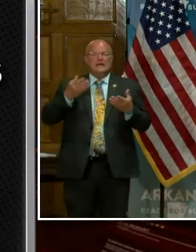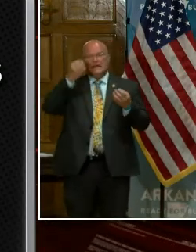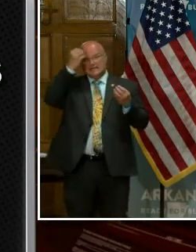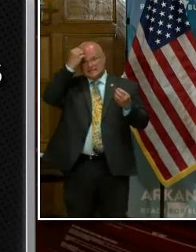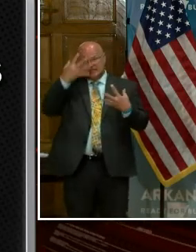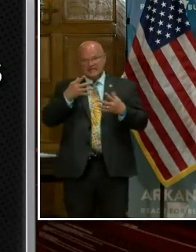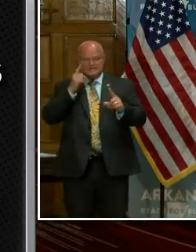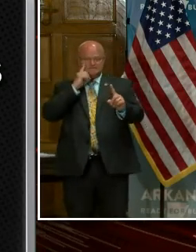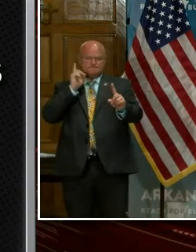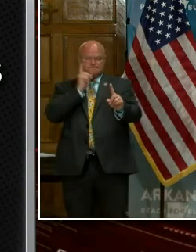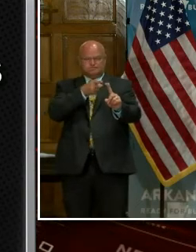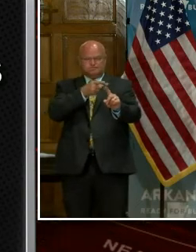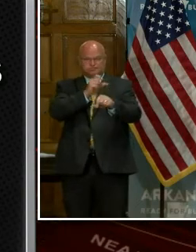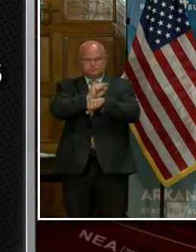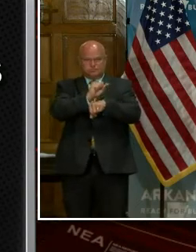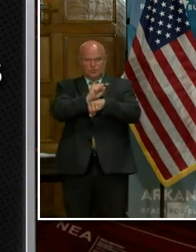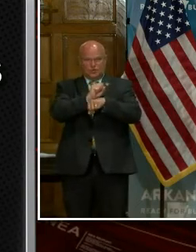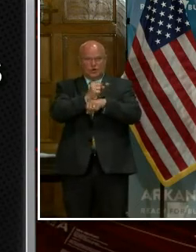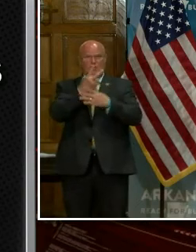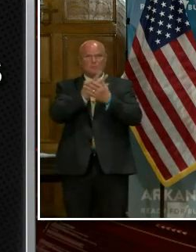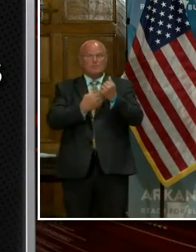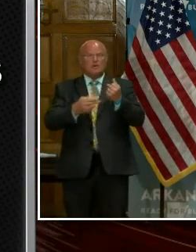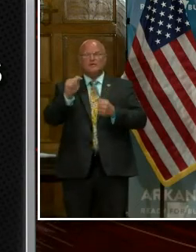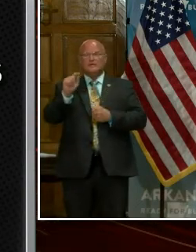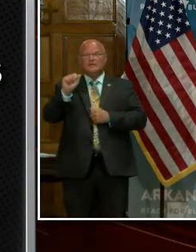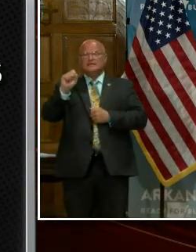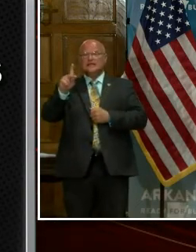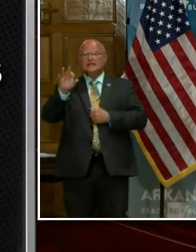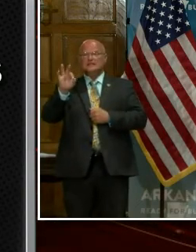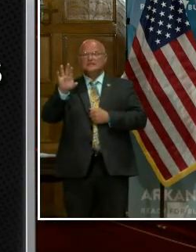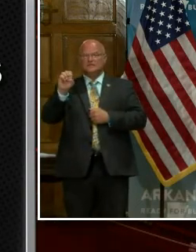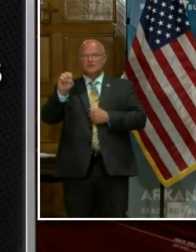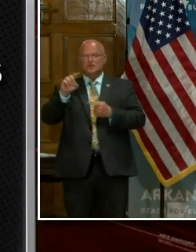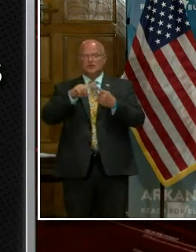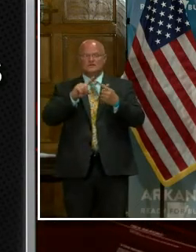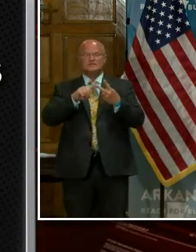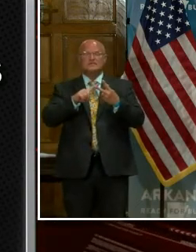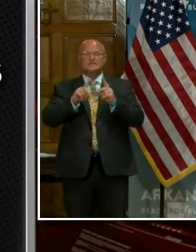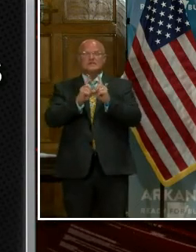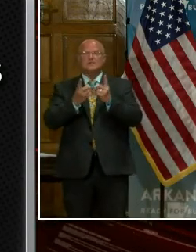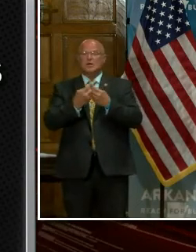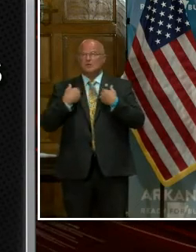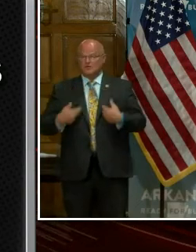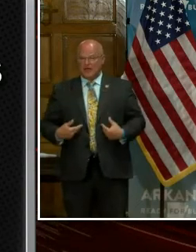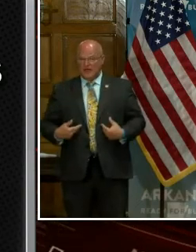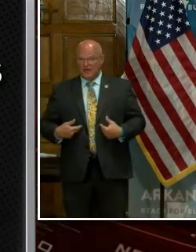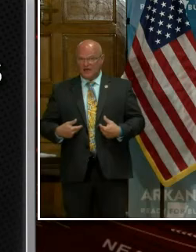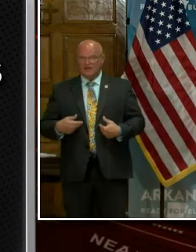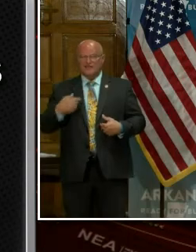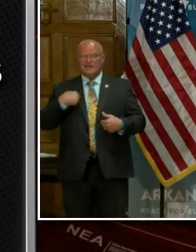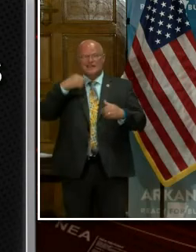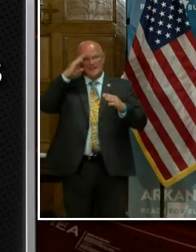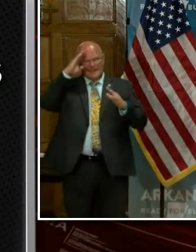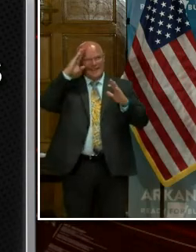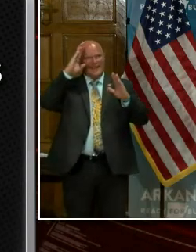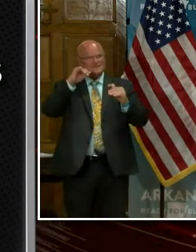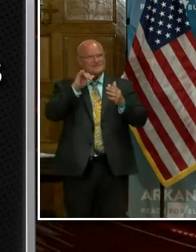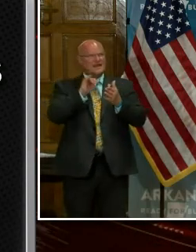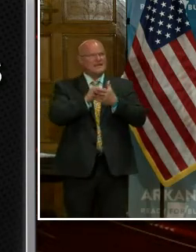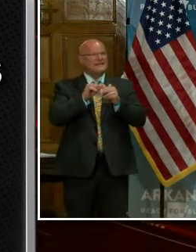us target our work, both at the task force level, but also at the Department of Health level. And I expect that kind